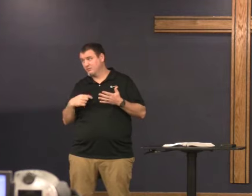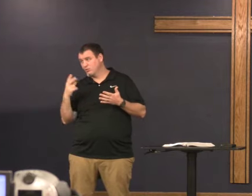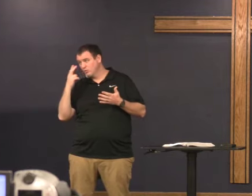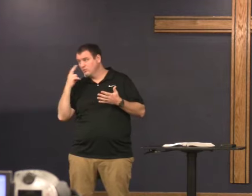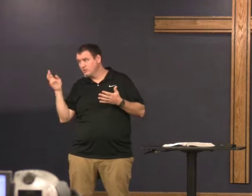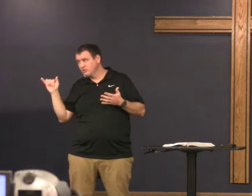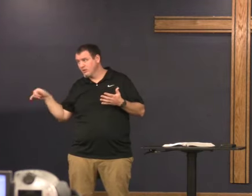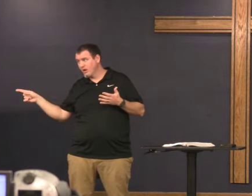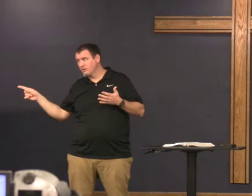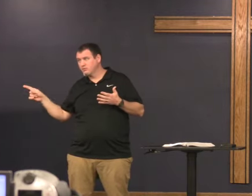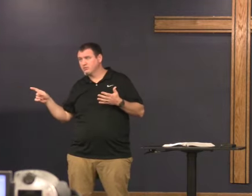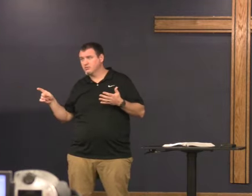In 2 weeks, you're going to see that.